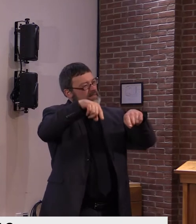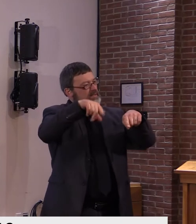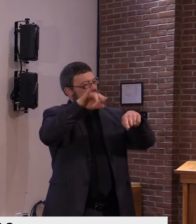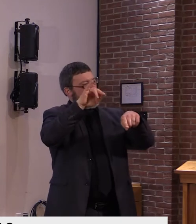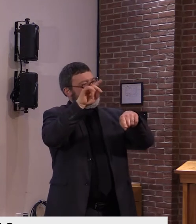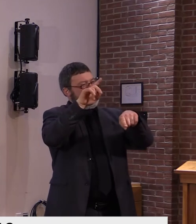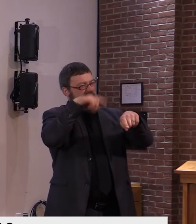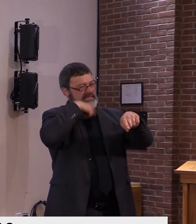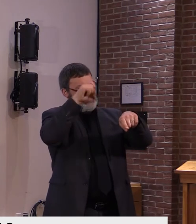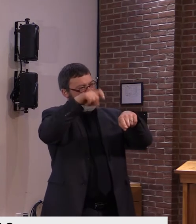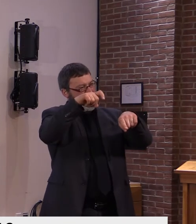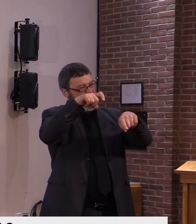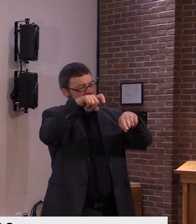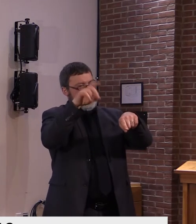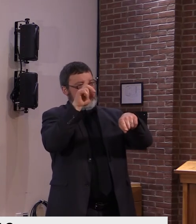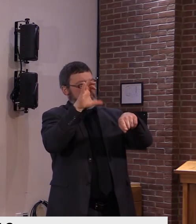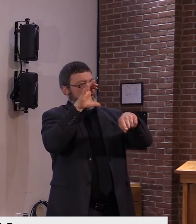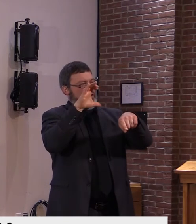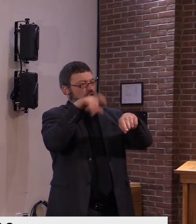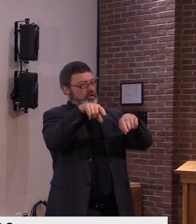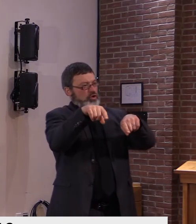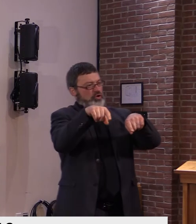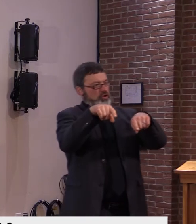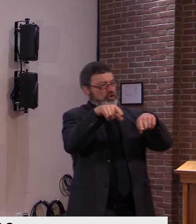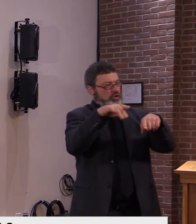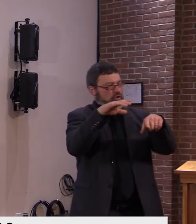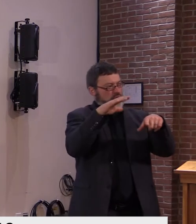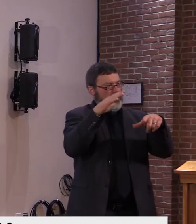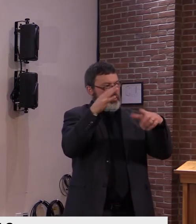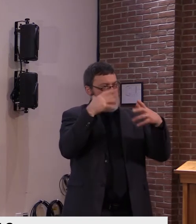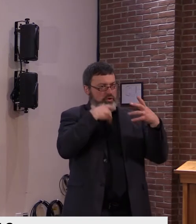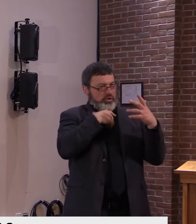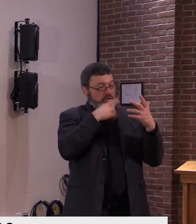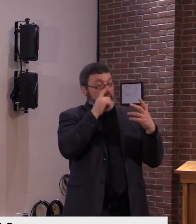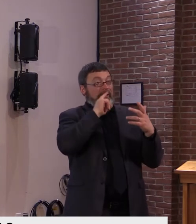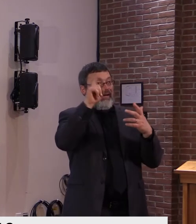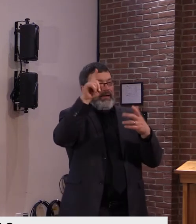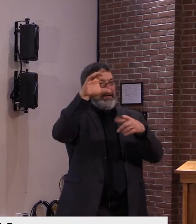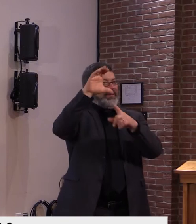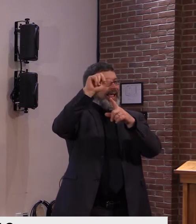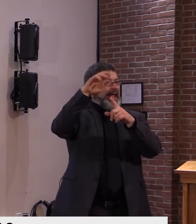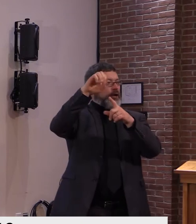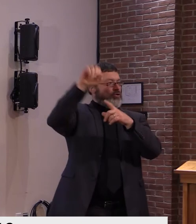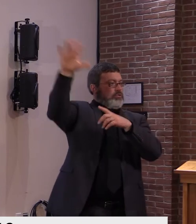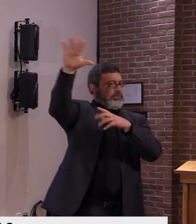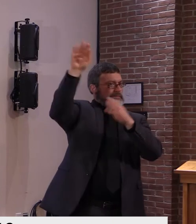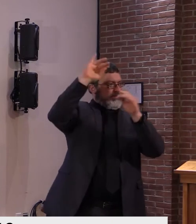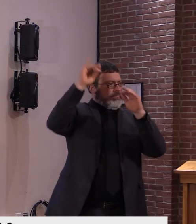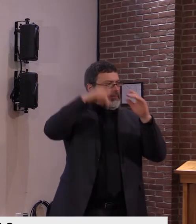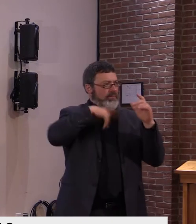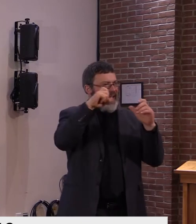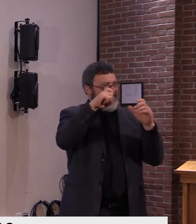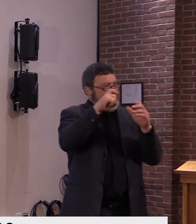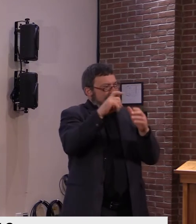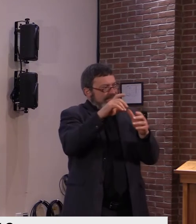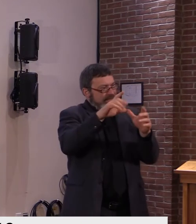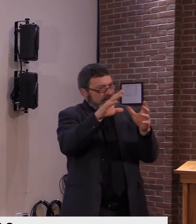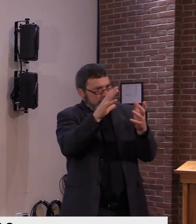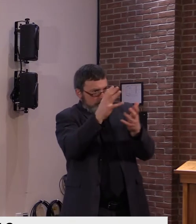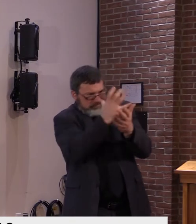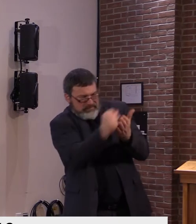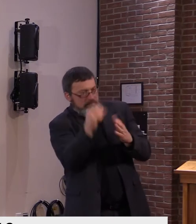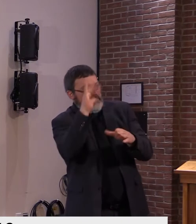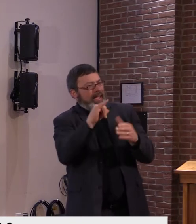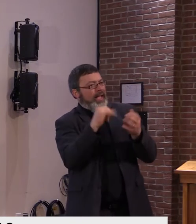been spent thus far with CRF funds. We want to make sure that we implement them in a way that's most effective and